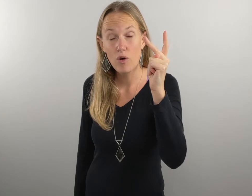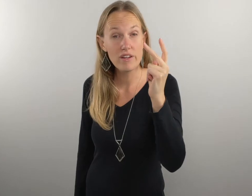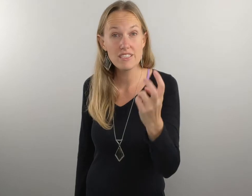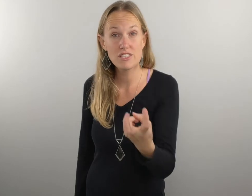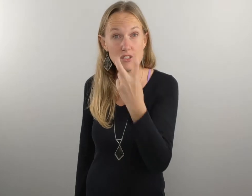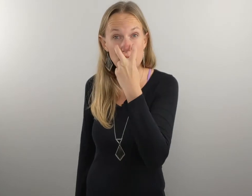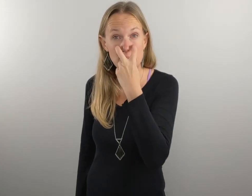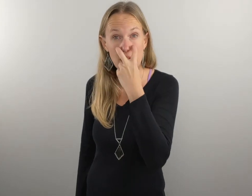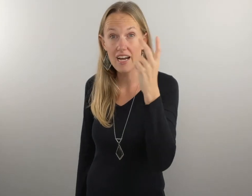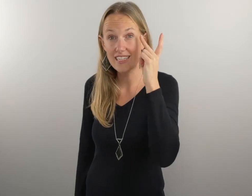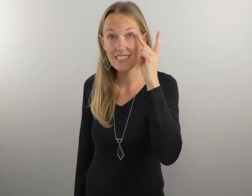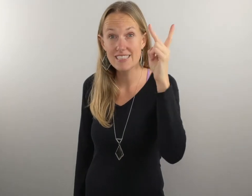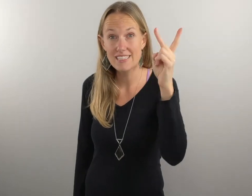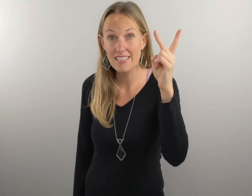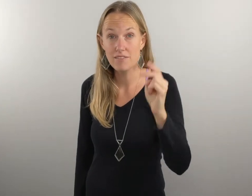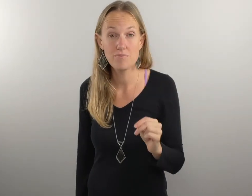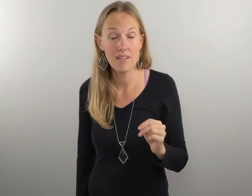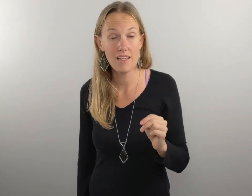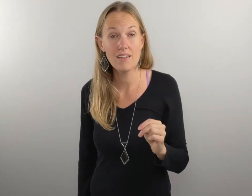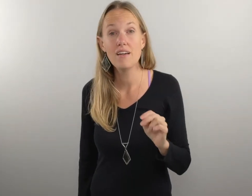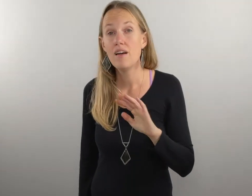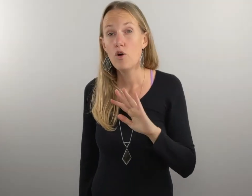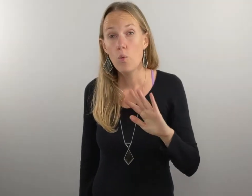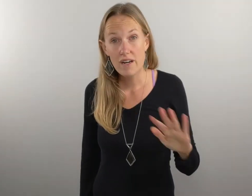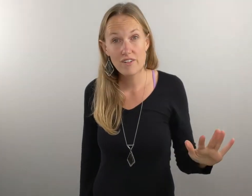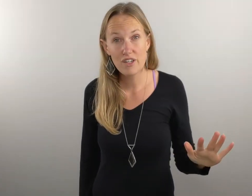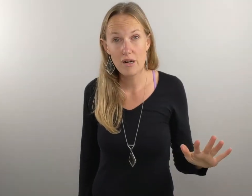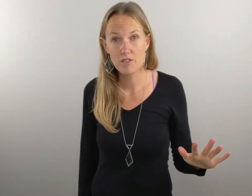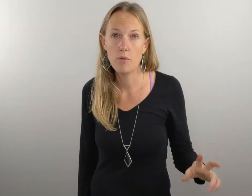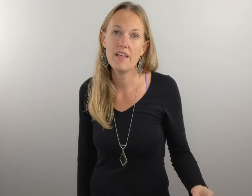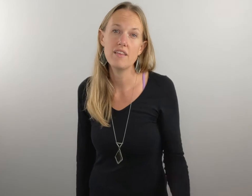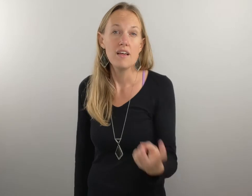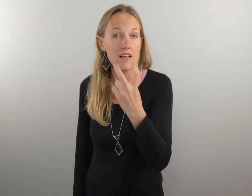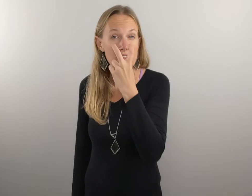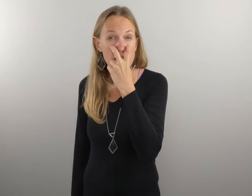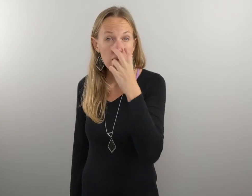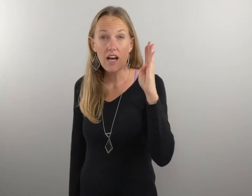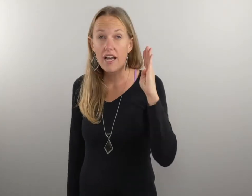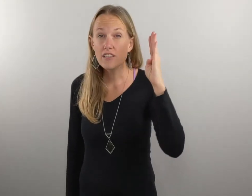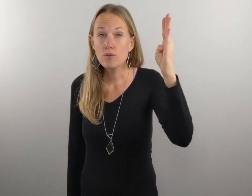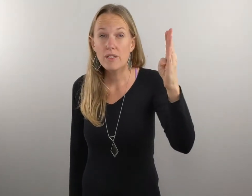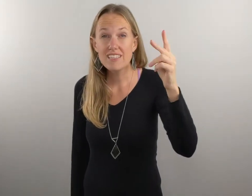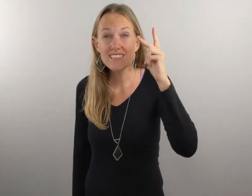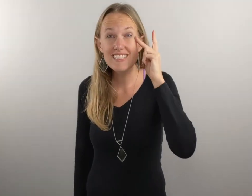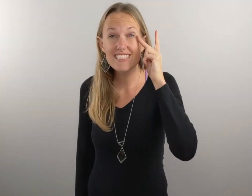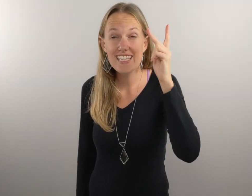you can just do blind see, okay? Whatever you're comfortable with. The blind will